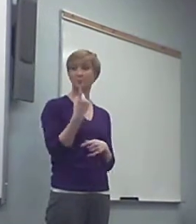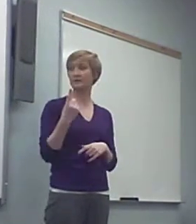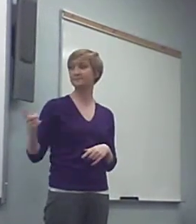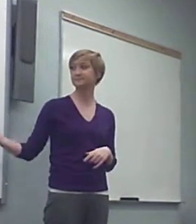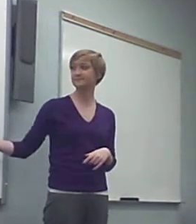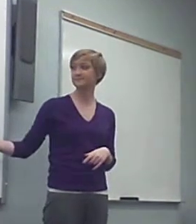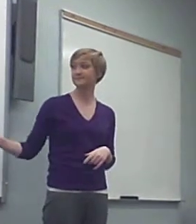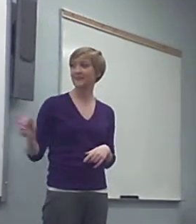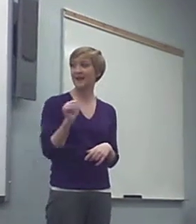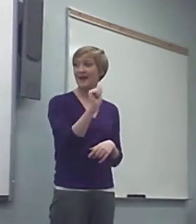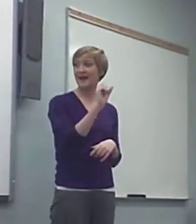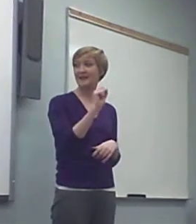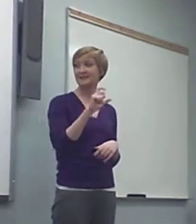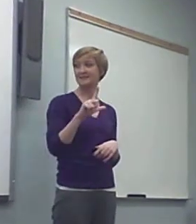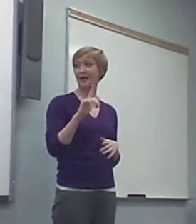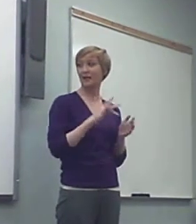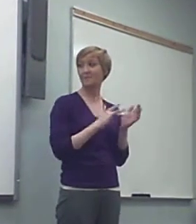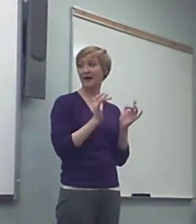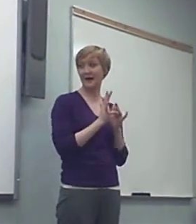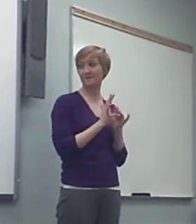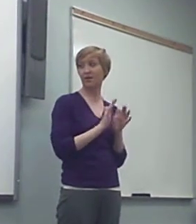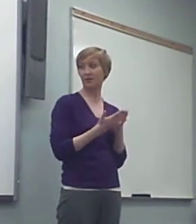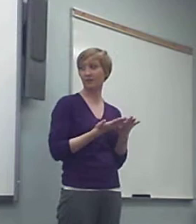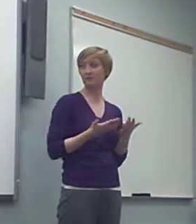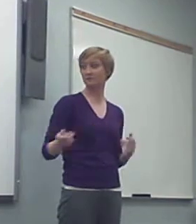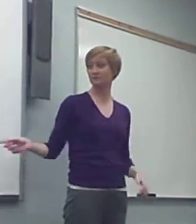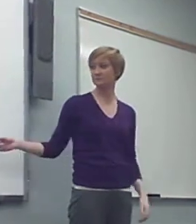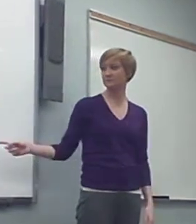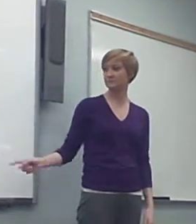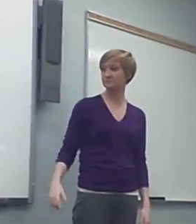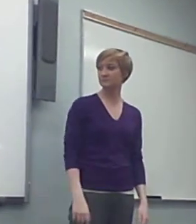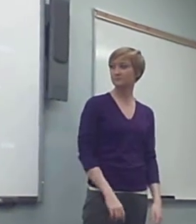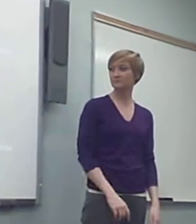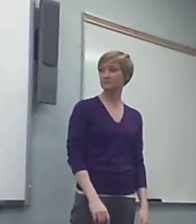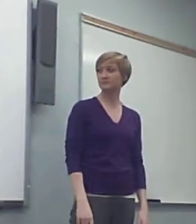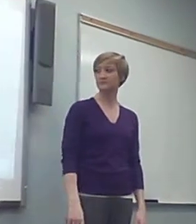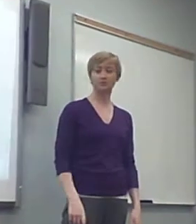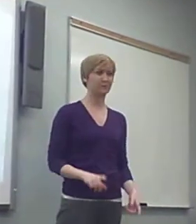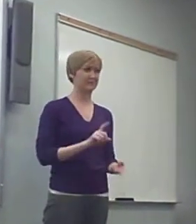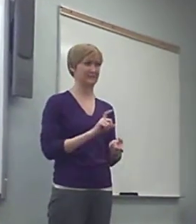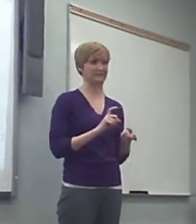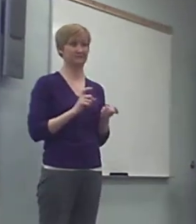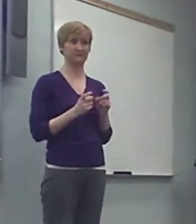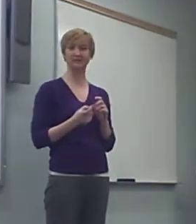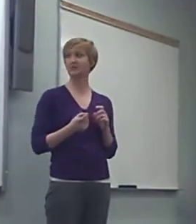fun. I love, and I'm going to go ahead and switch molds here for a second.